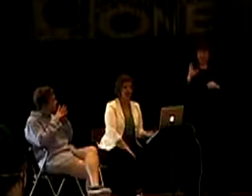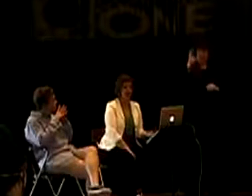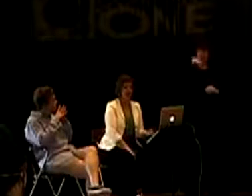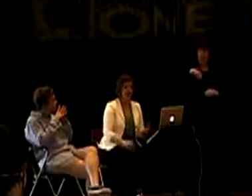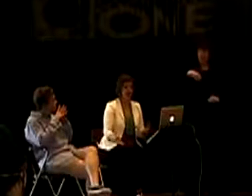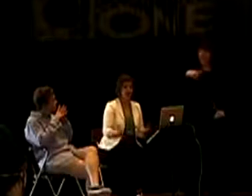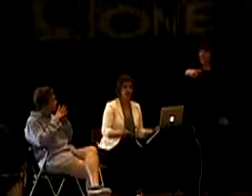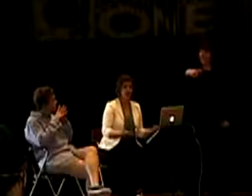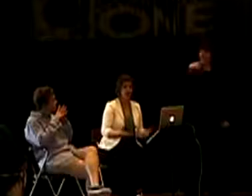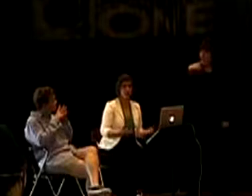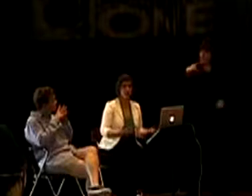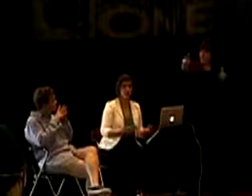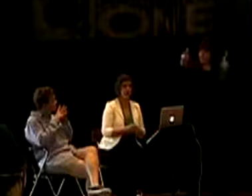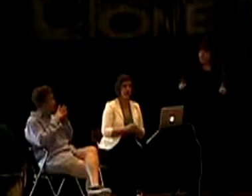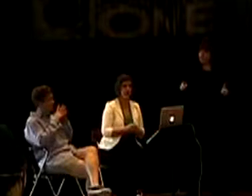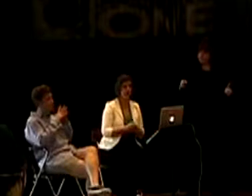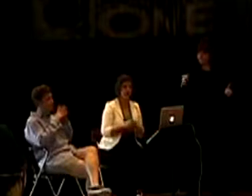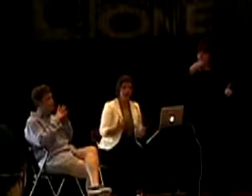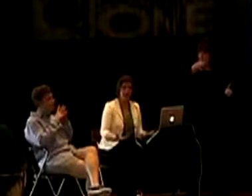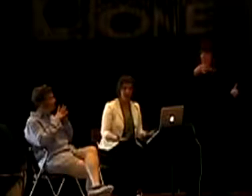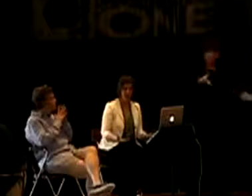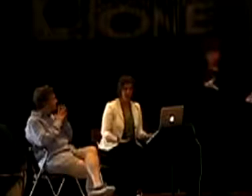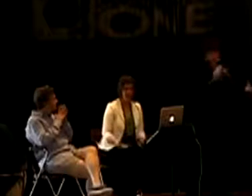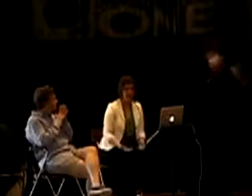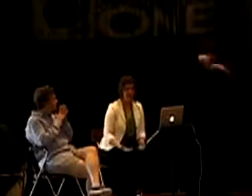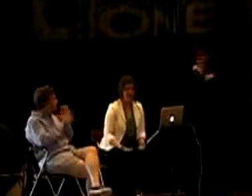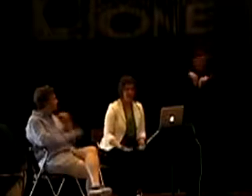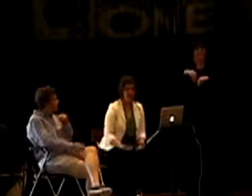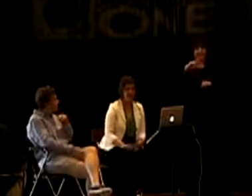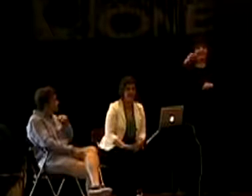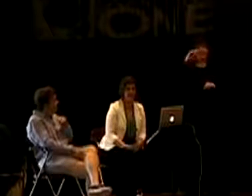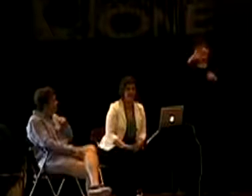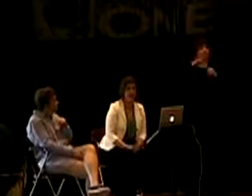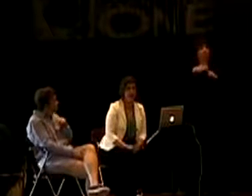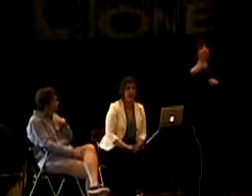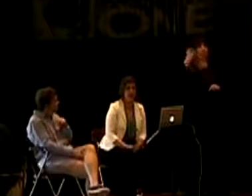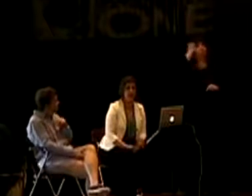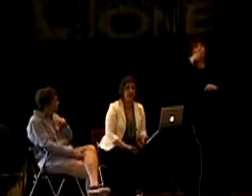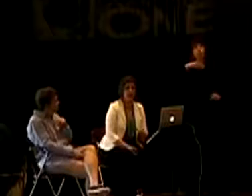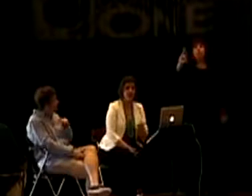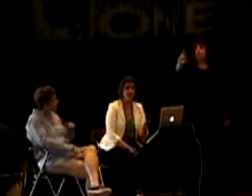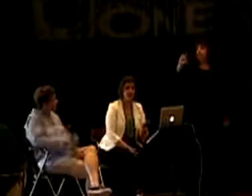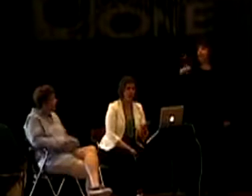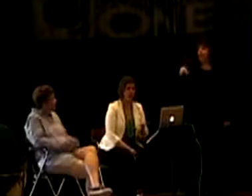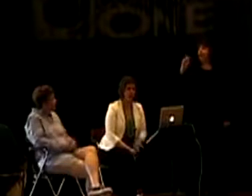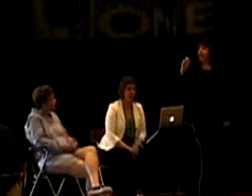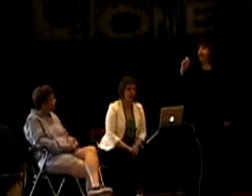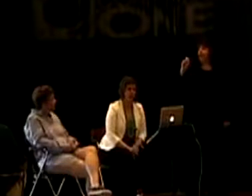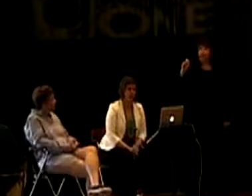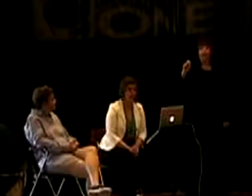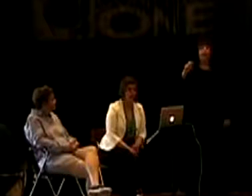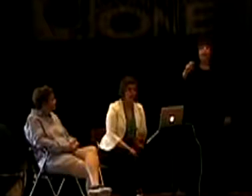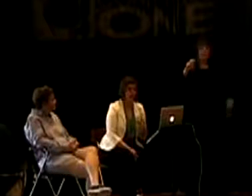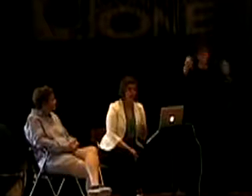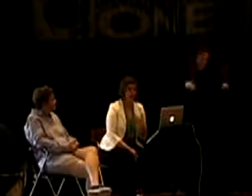take on deaf culture so intimately as you did. And I think it'd be great if you could share with our